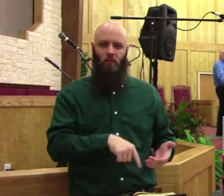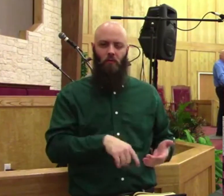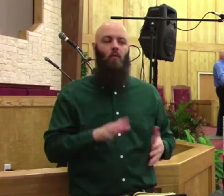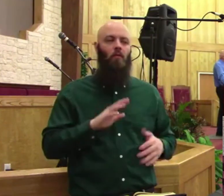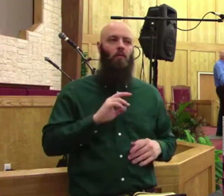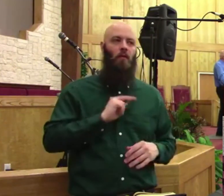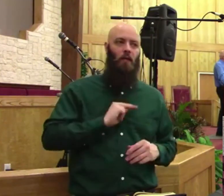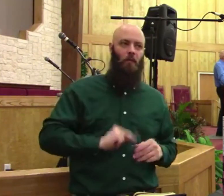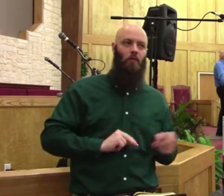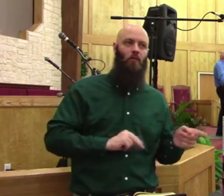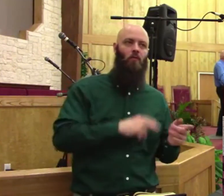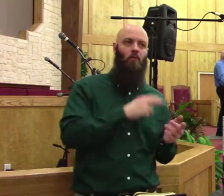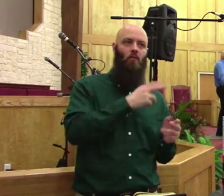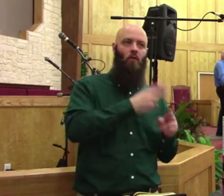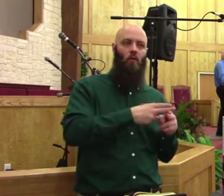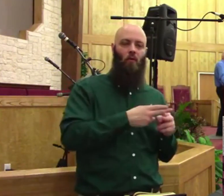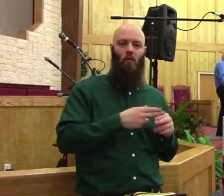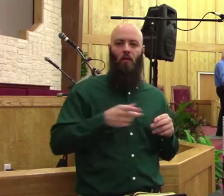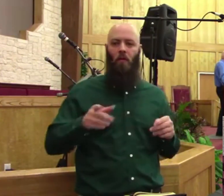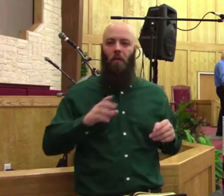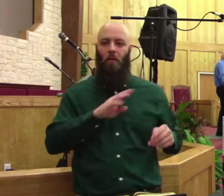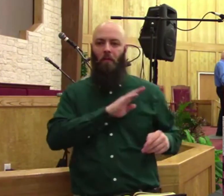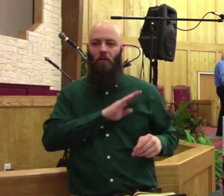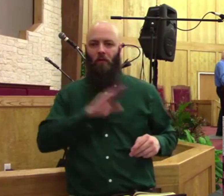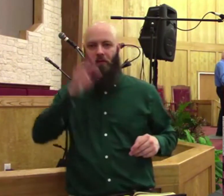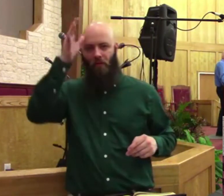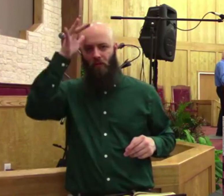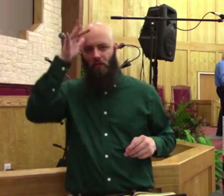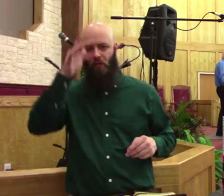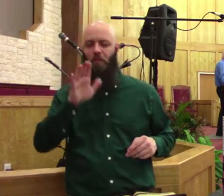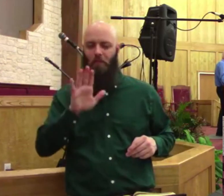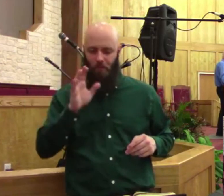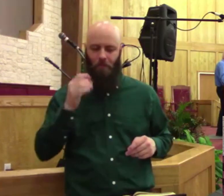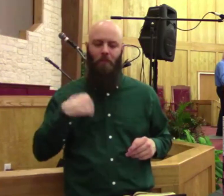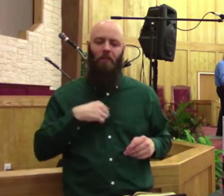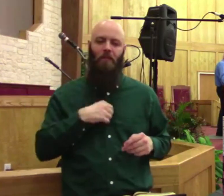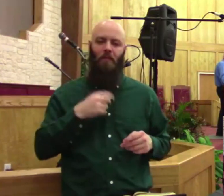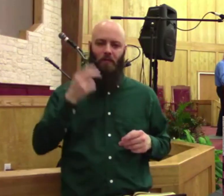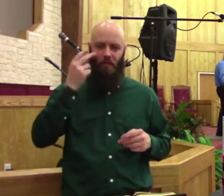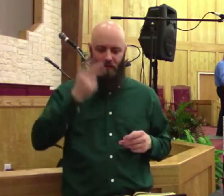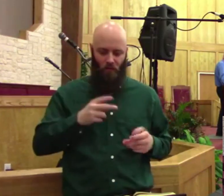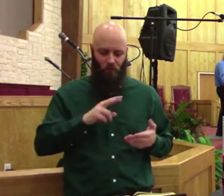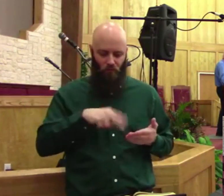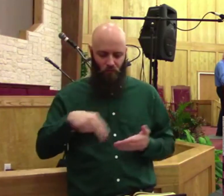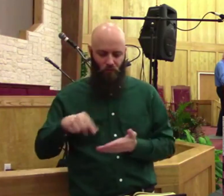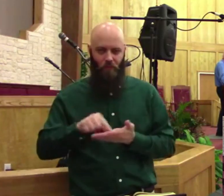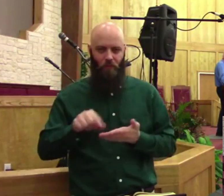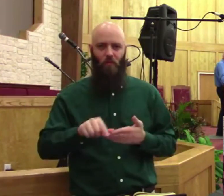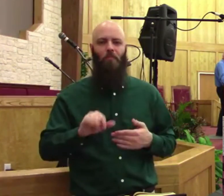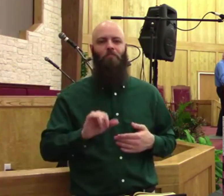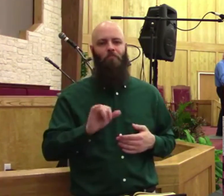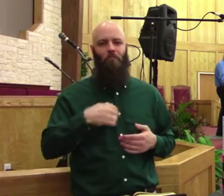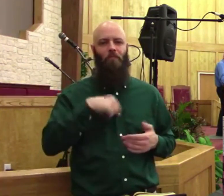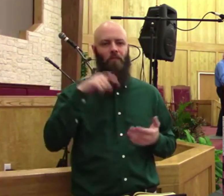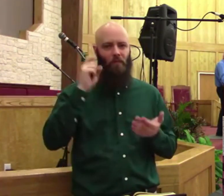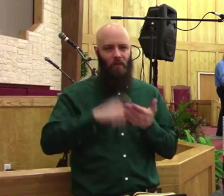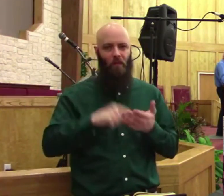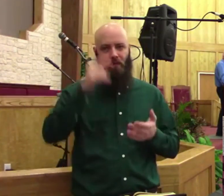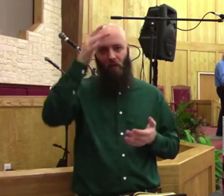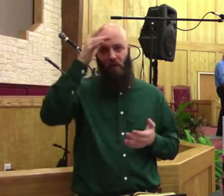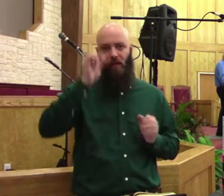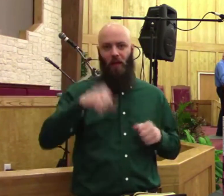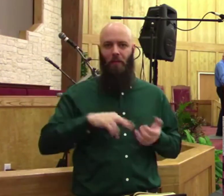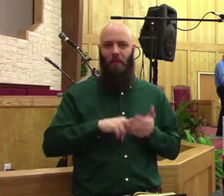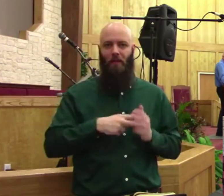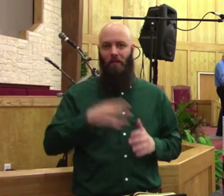Nebuchadnezzar is called the father of Belshazzar. Well, as we read through Scripture, father can mean my dad,